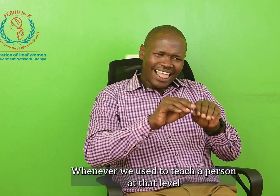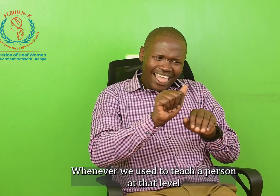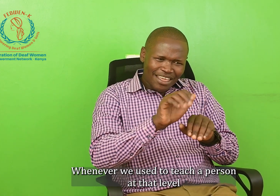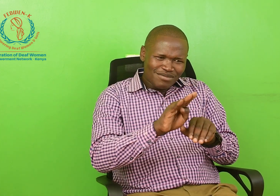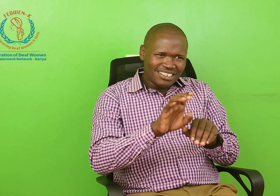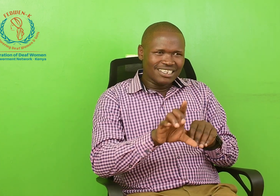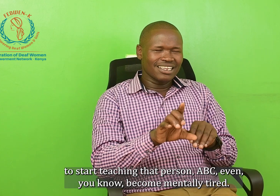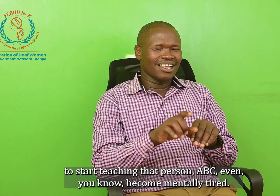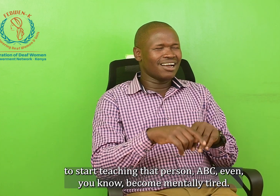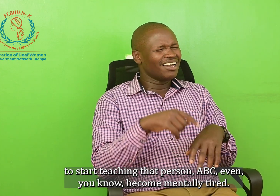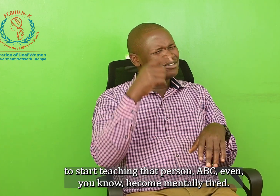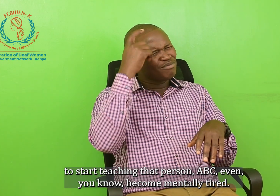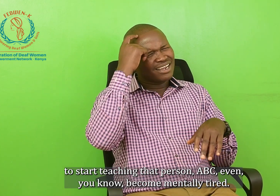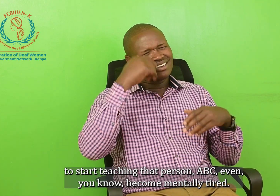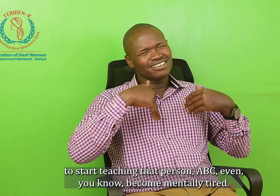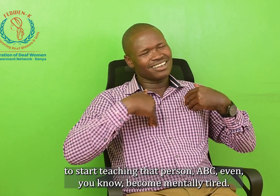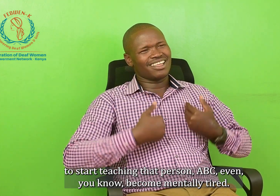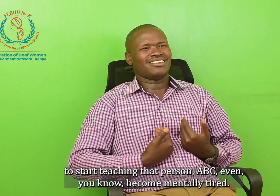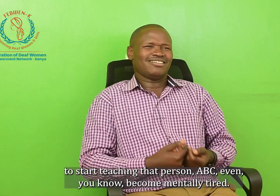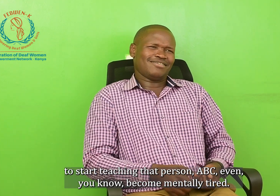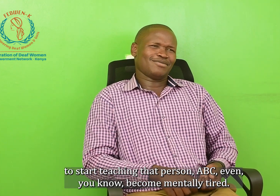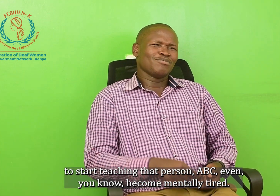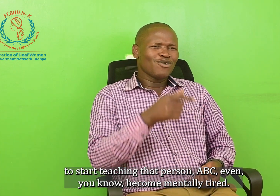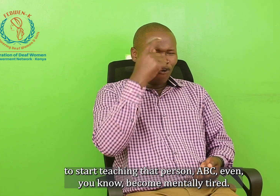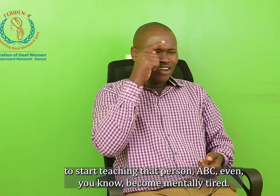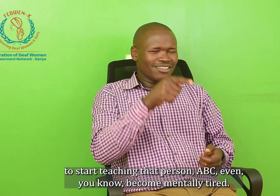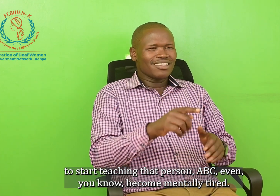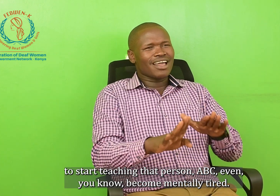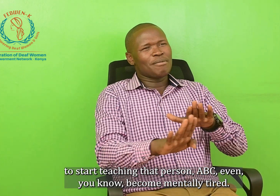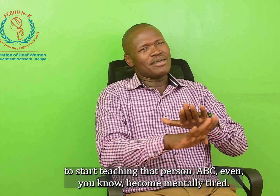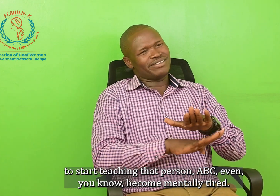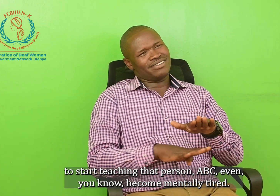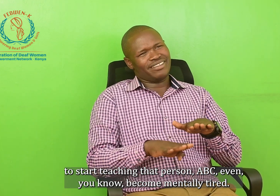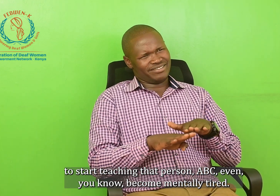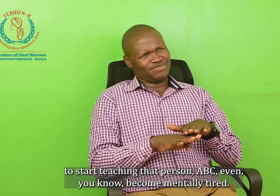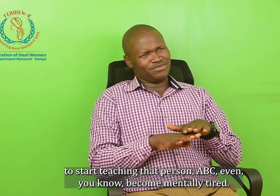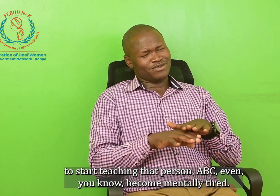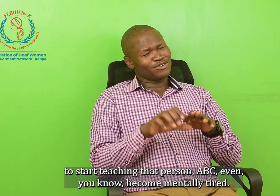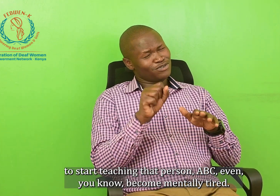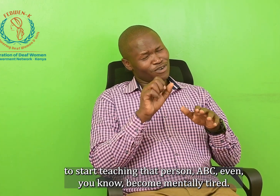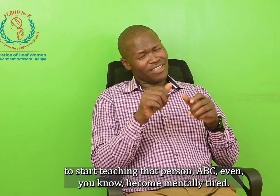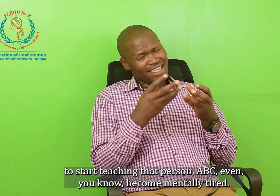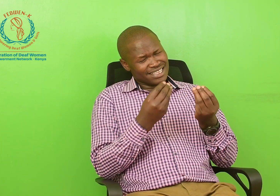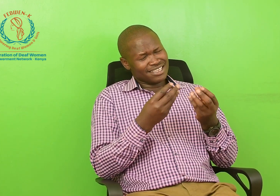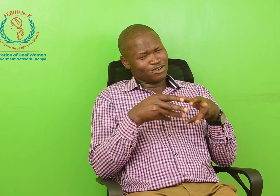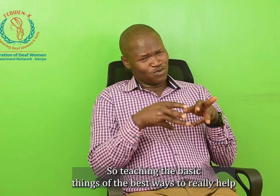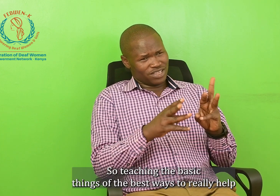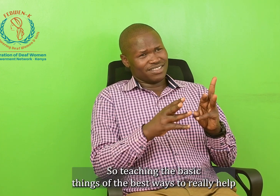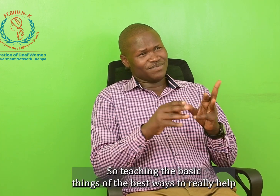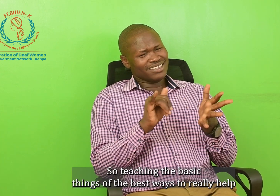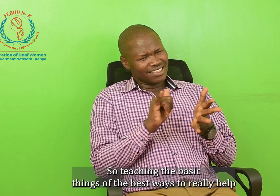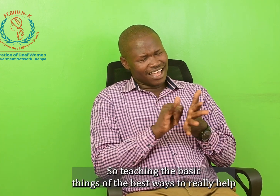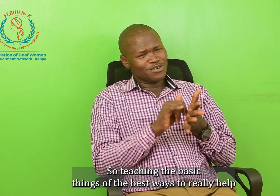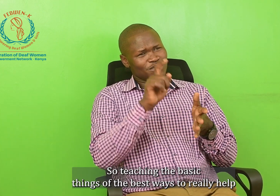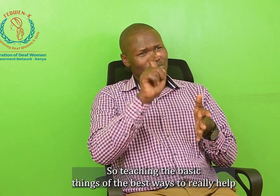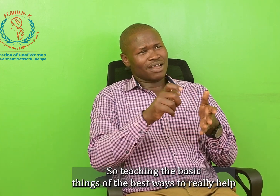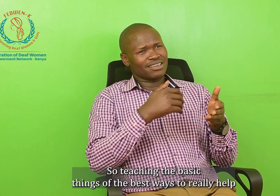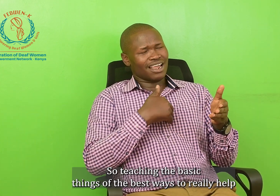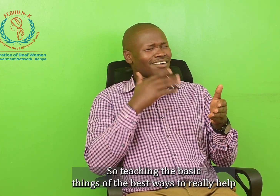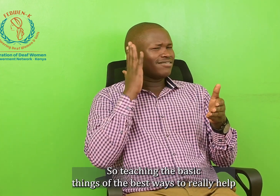level, start teaching that person ABC, even you become mentally tired. So teaching the basic things. So the best way is